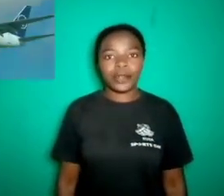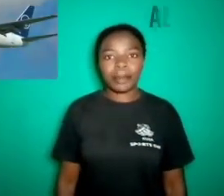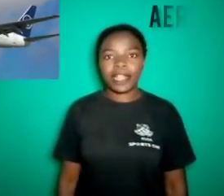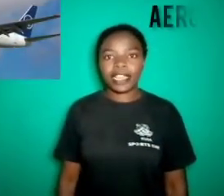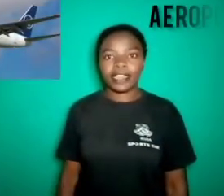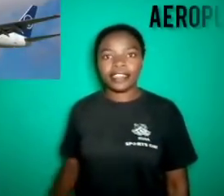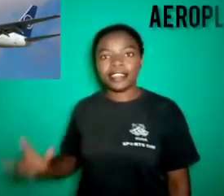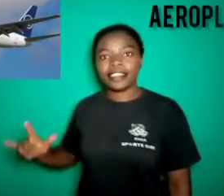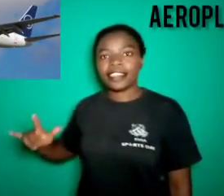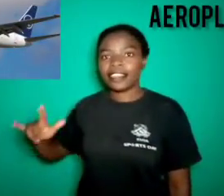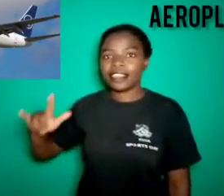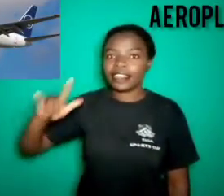Aeroplane.